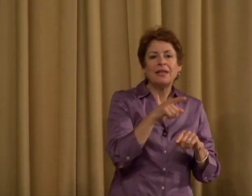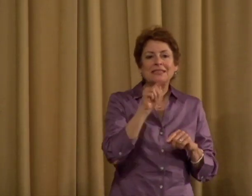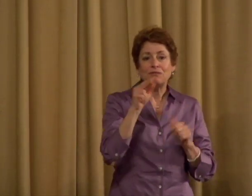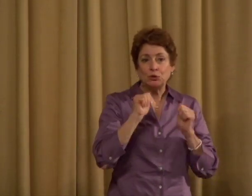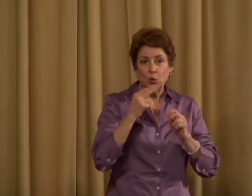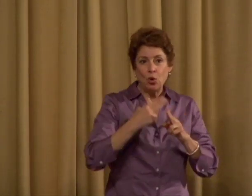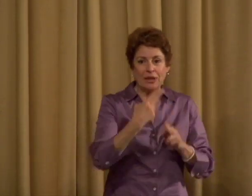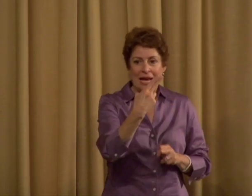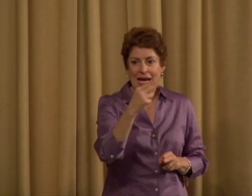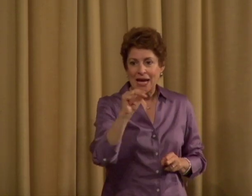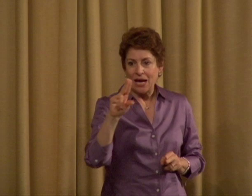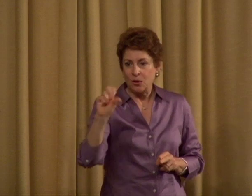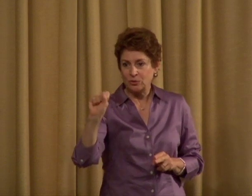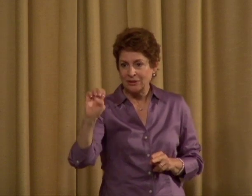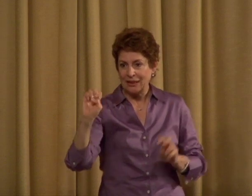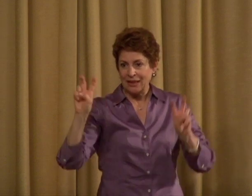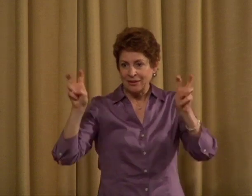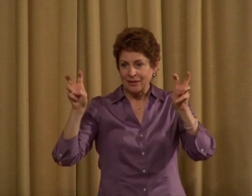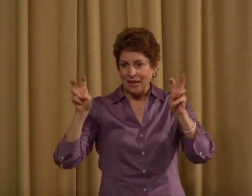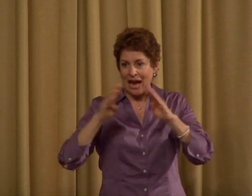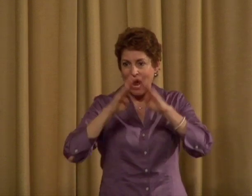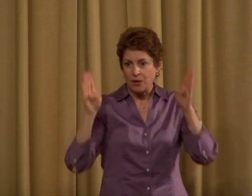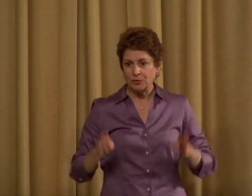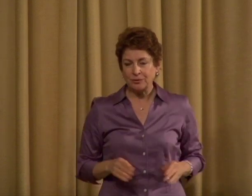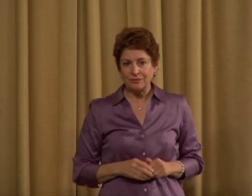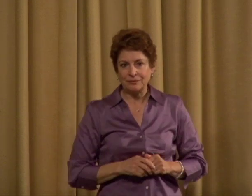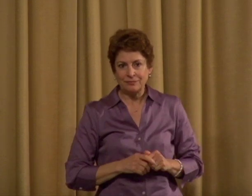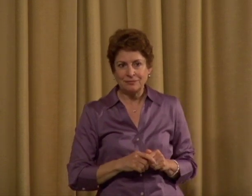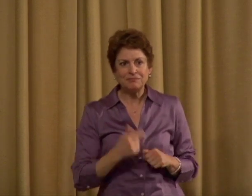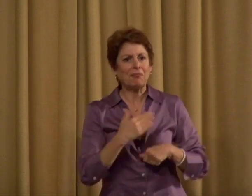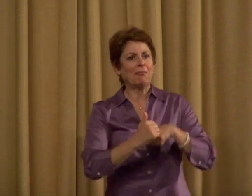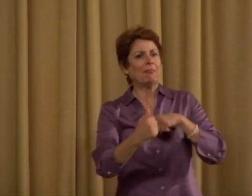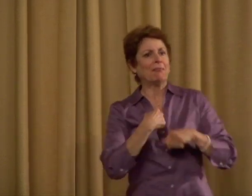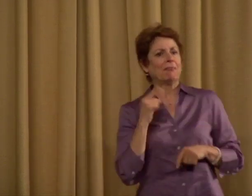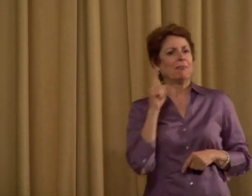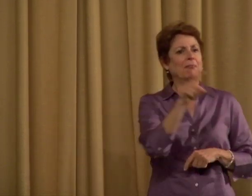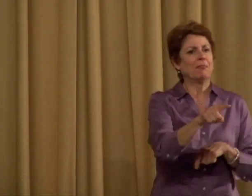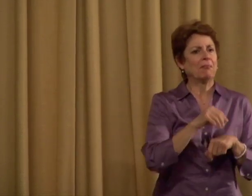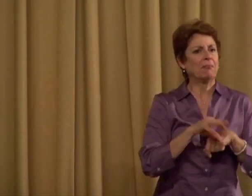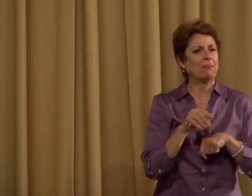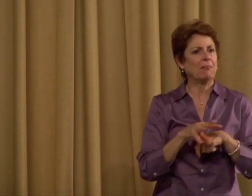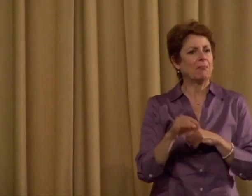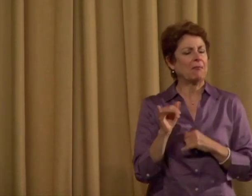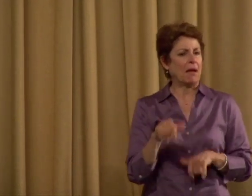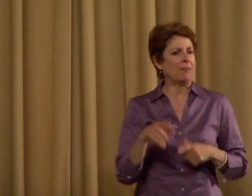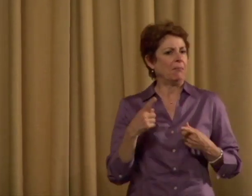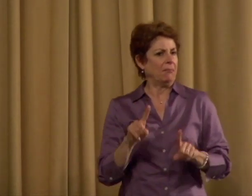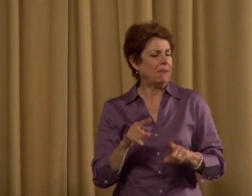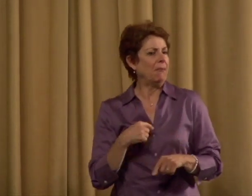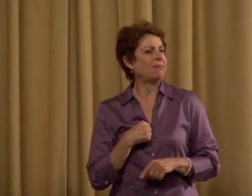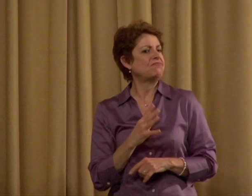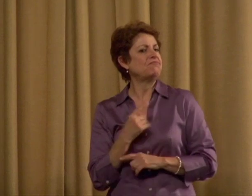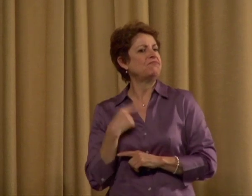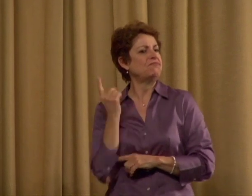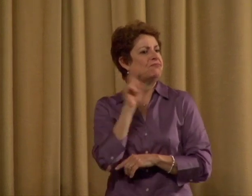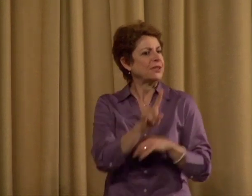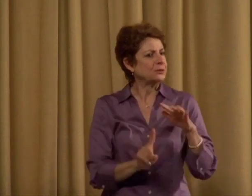example. Advisors. For example, I was called to show the